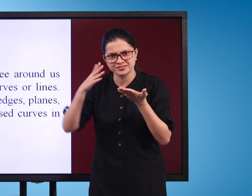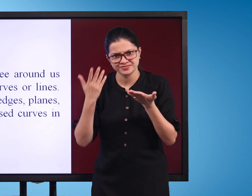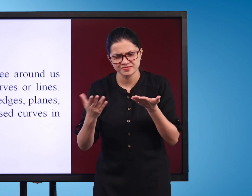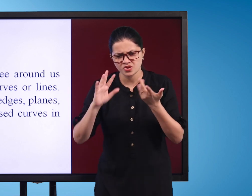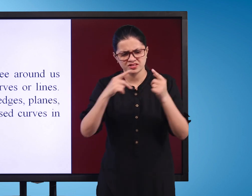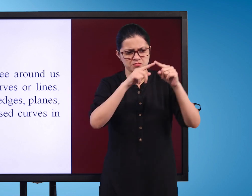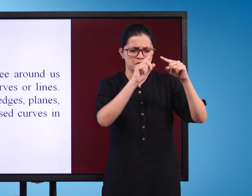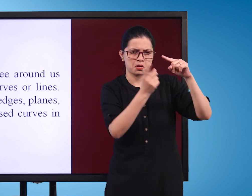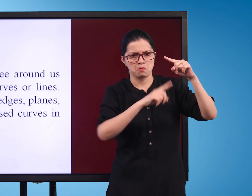open curves